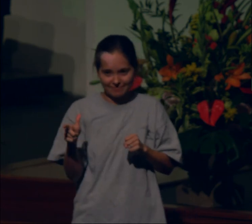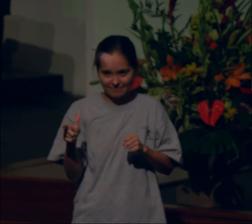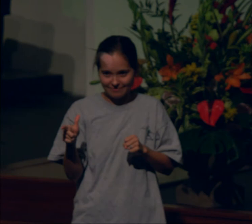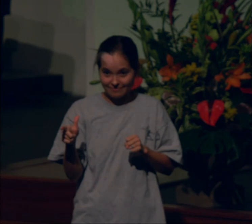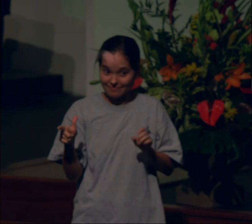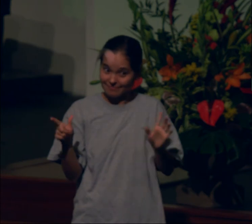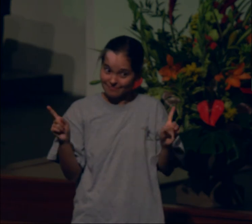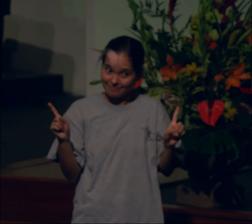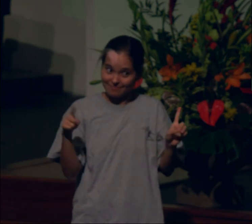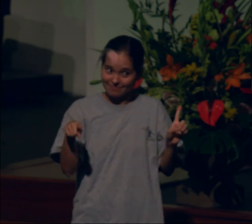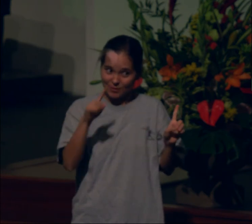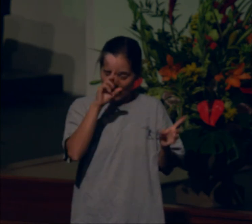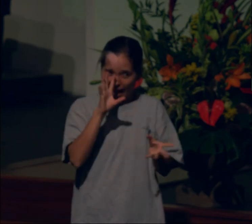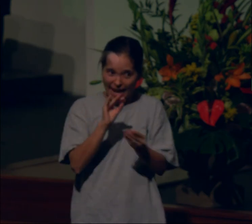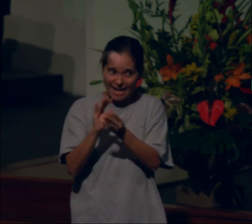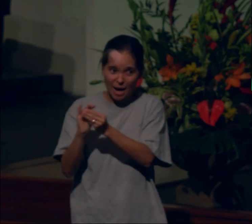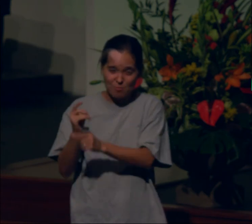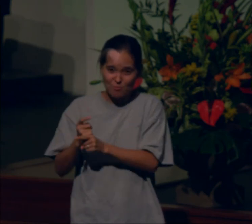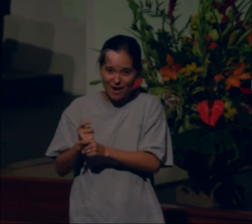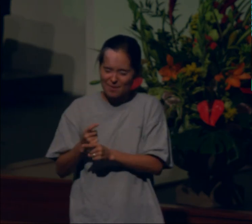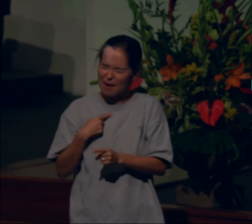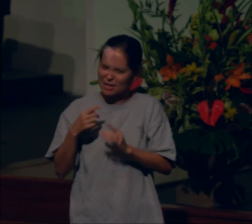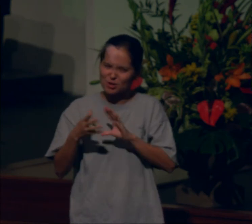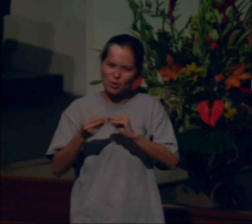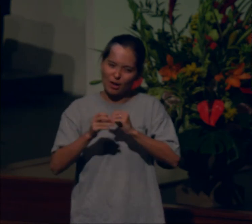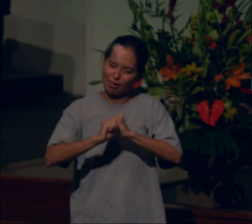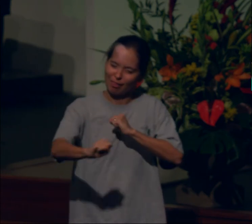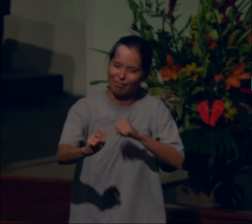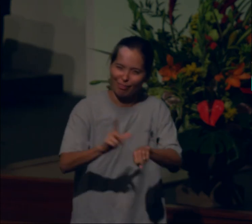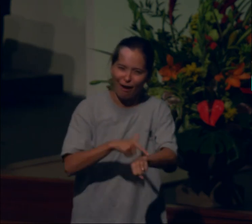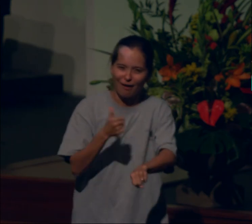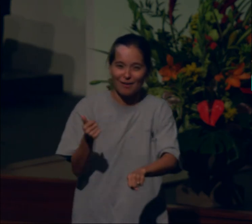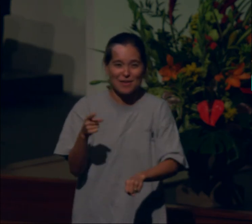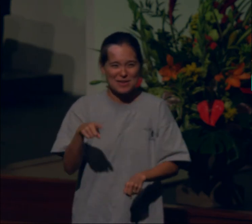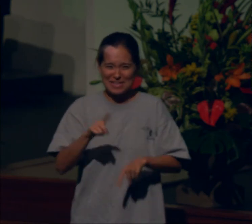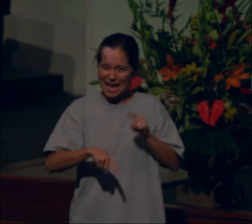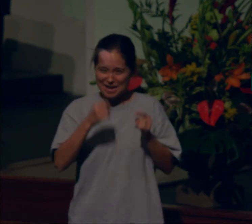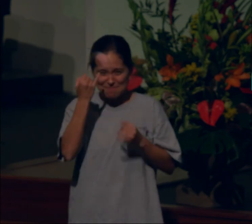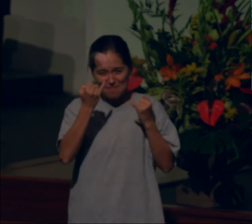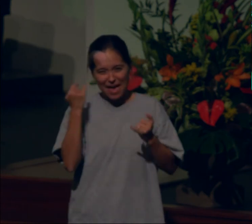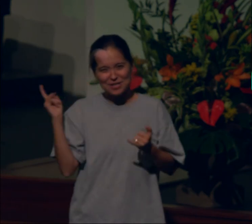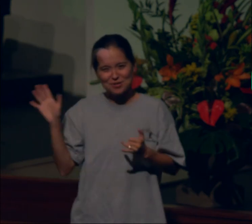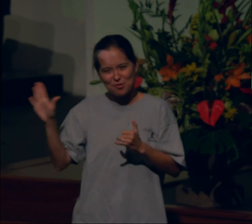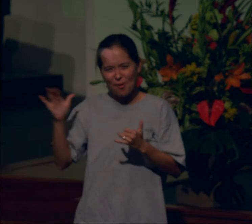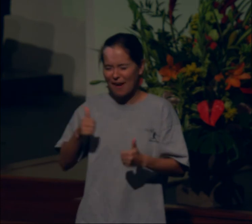I know, right? You like the stories long enough. I can't imagine living it.